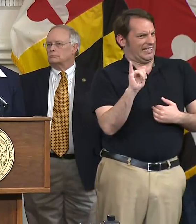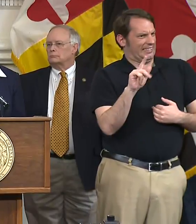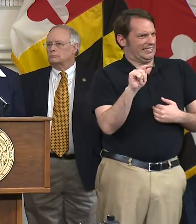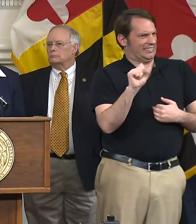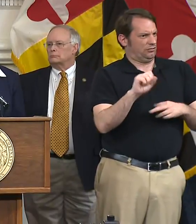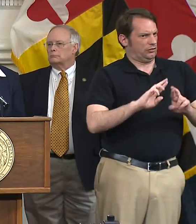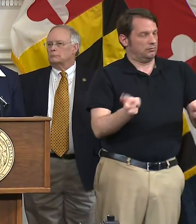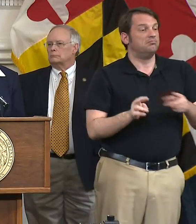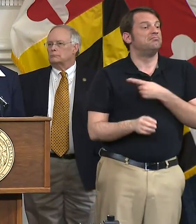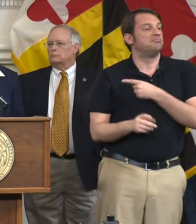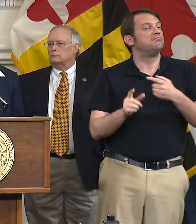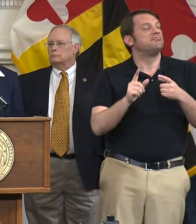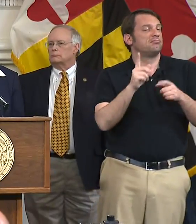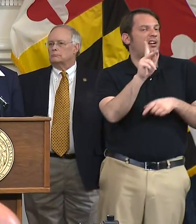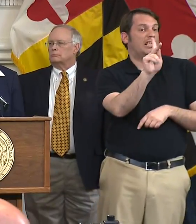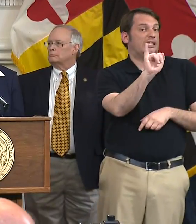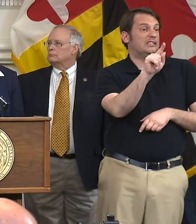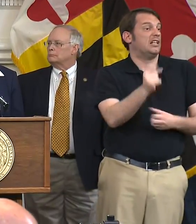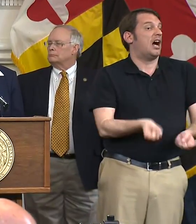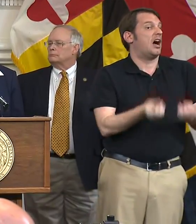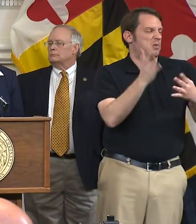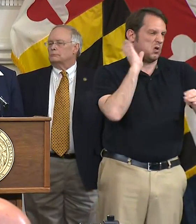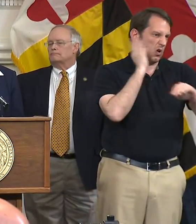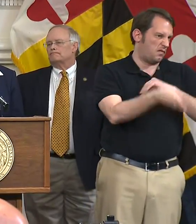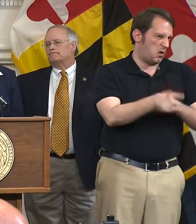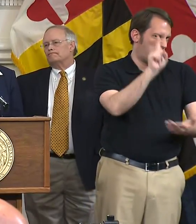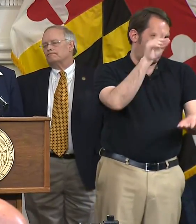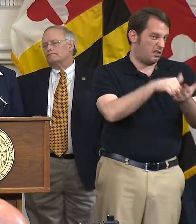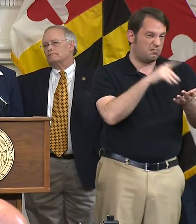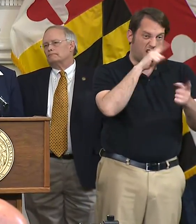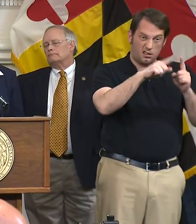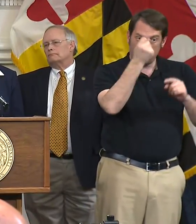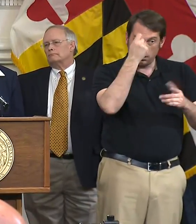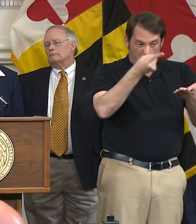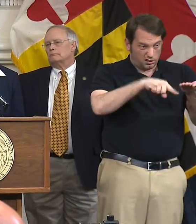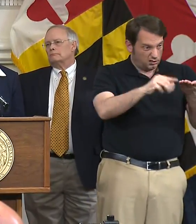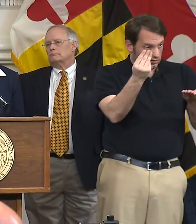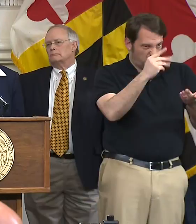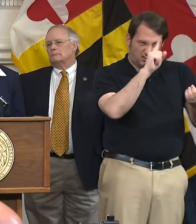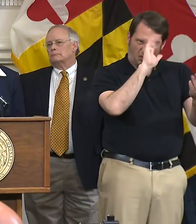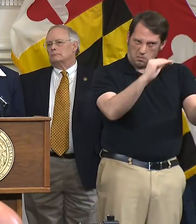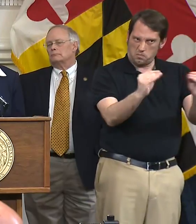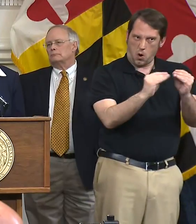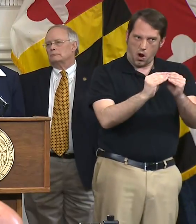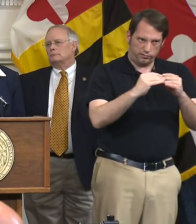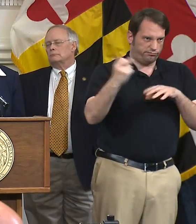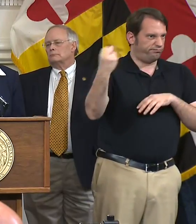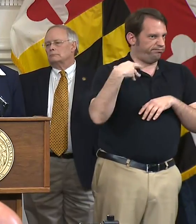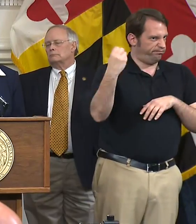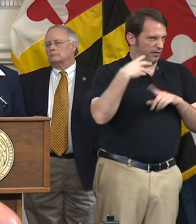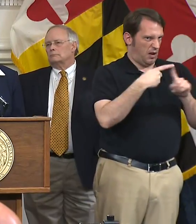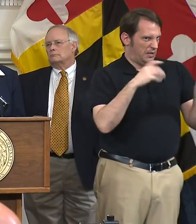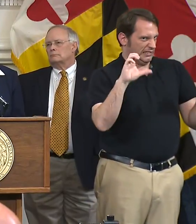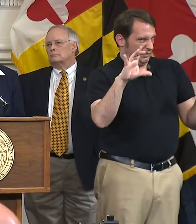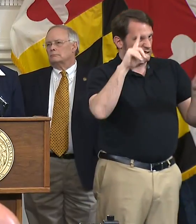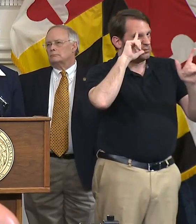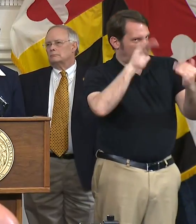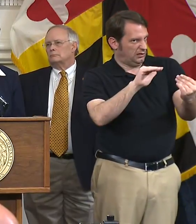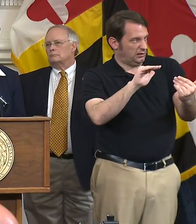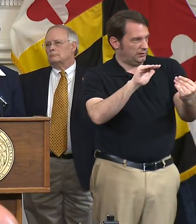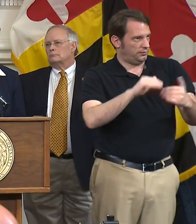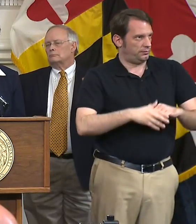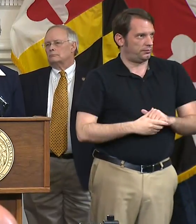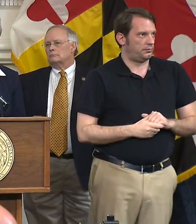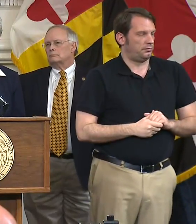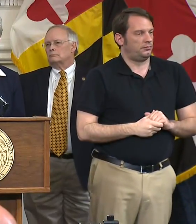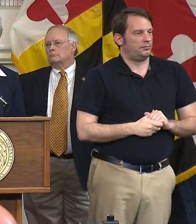expect another shipment from CDC on Monday. And further, I think it's important to realize that effective today,